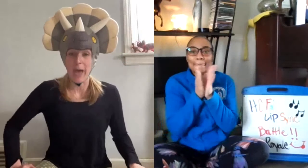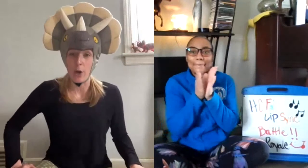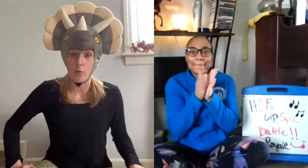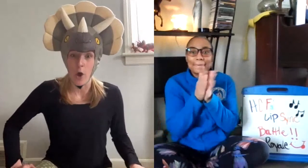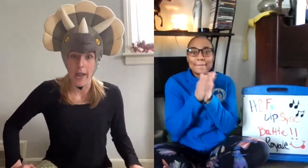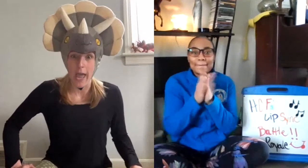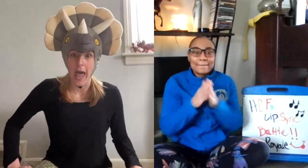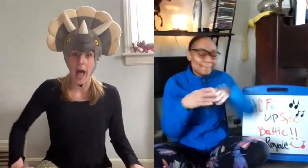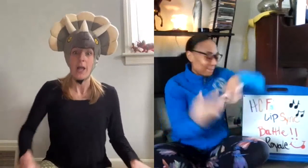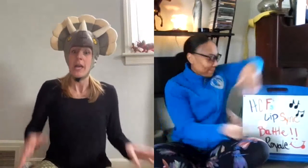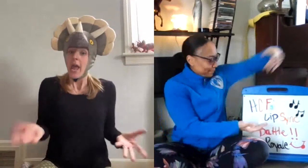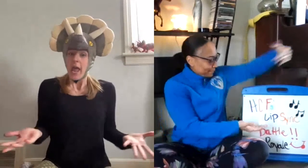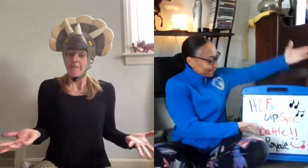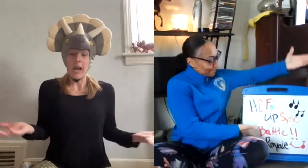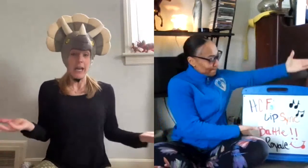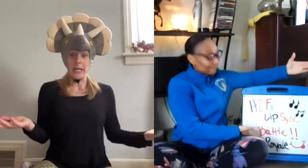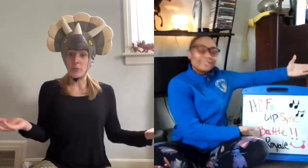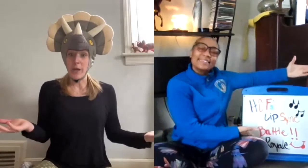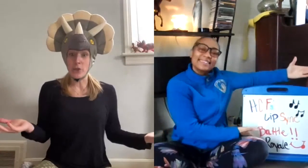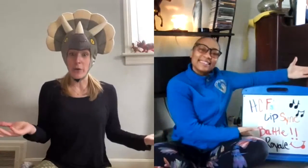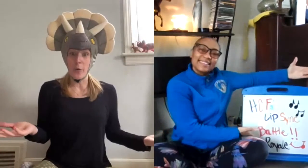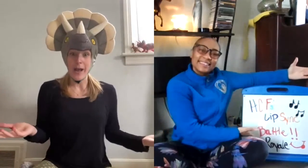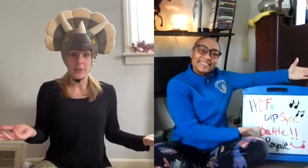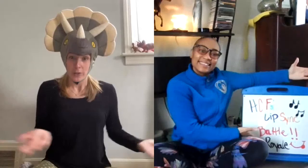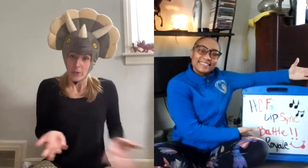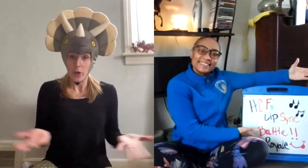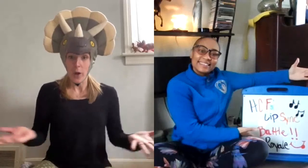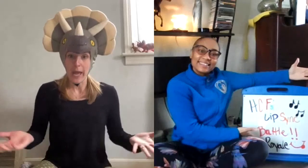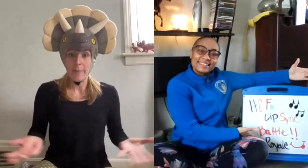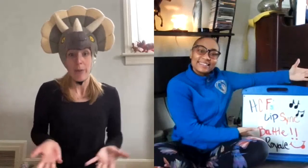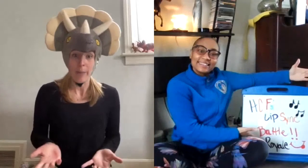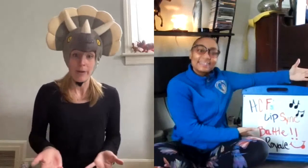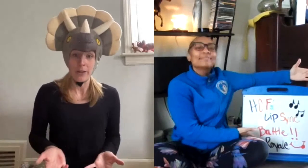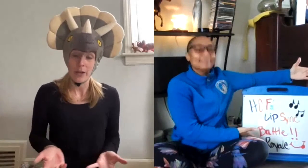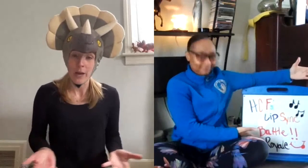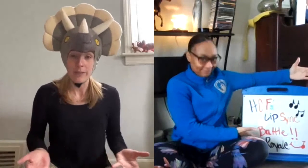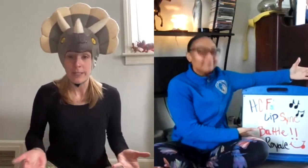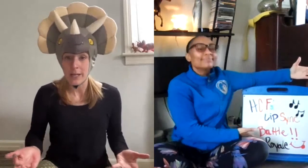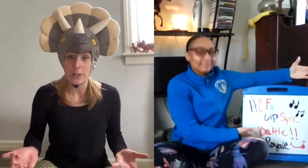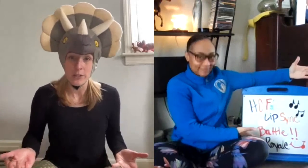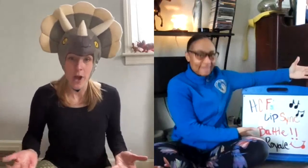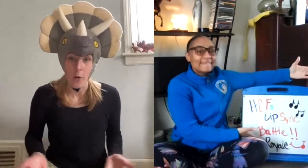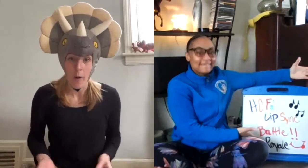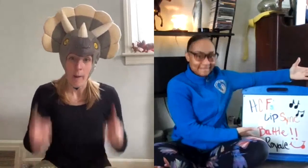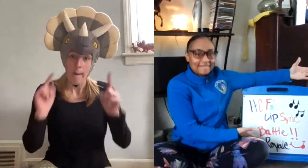the Lip Sync Battle Royale. Got any special requests? Go ahead and pop it in the